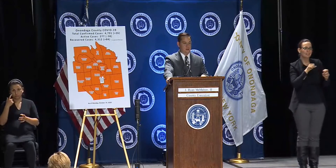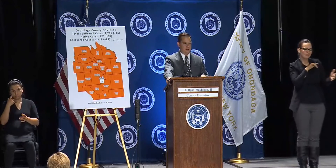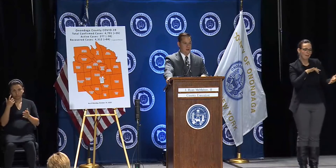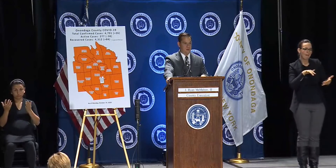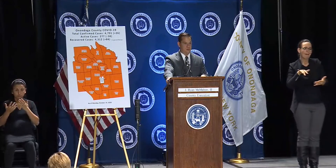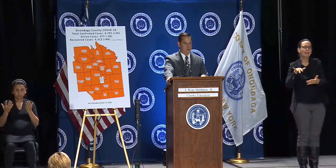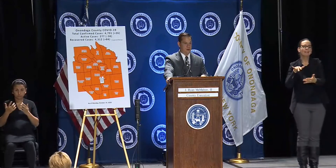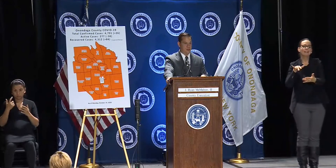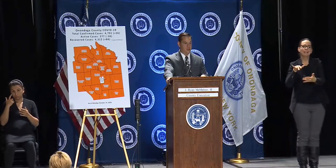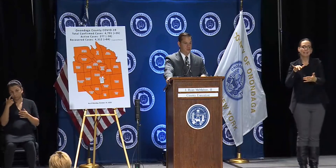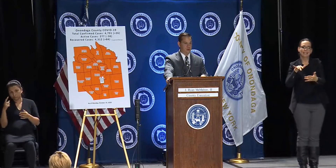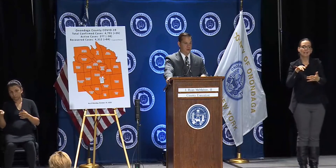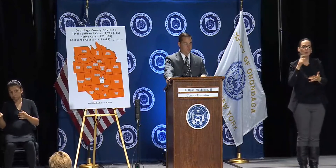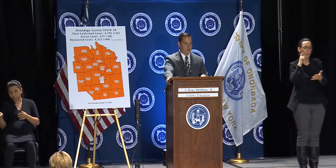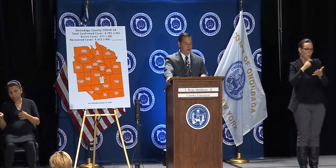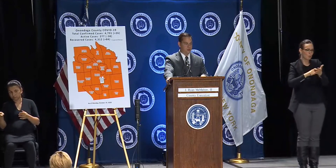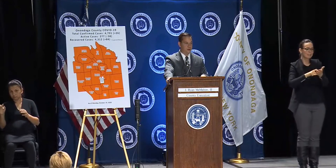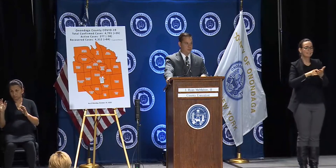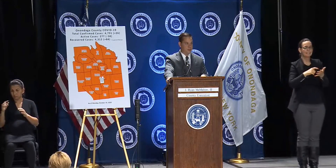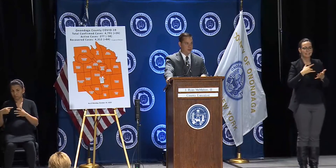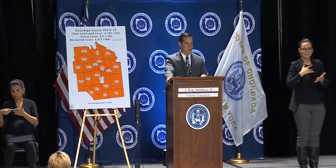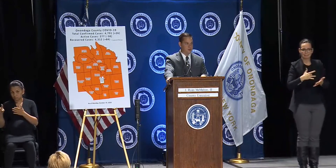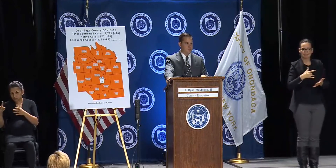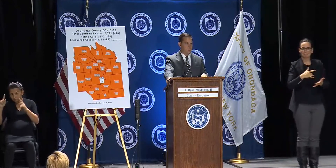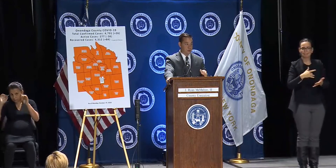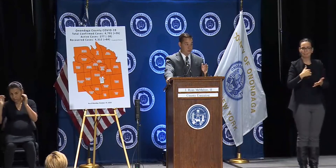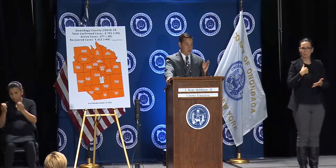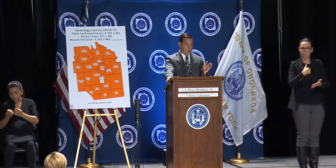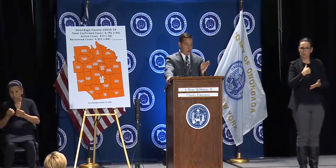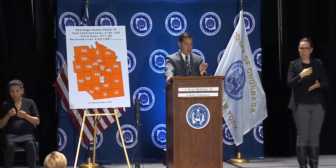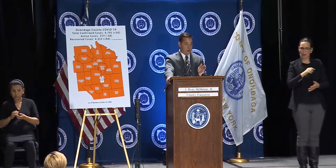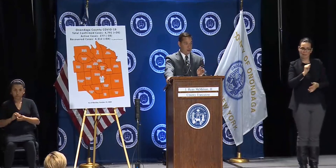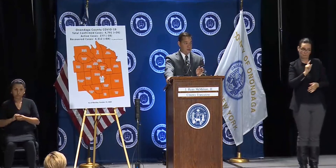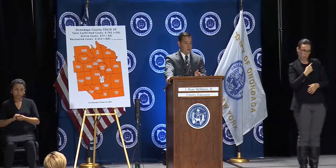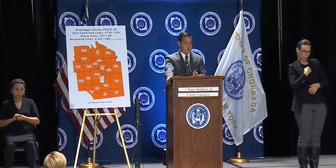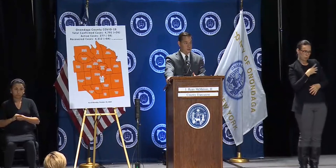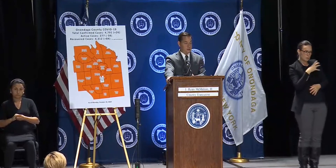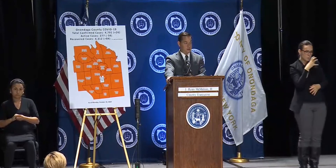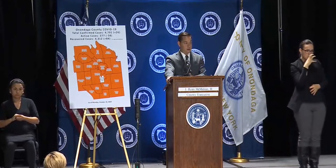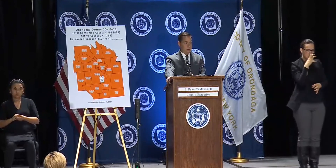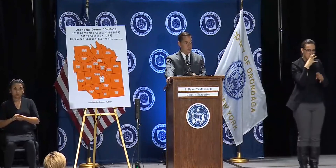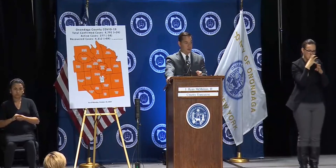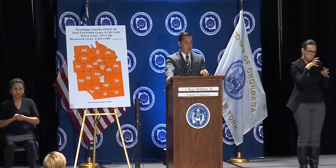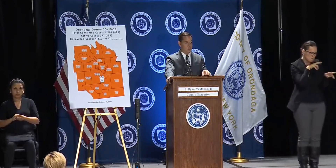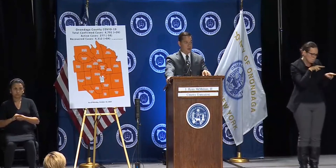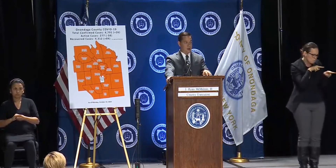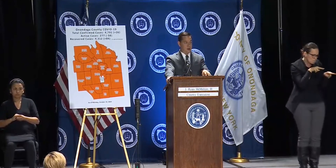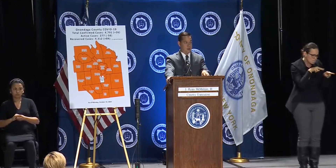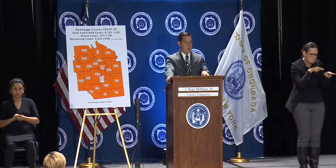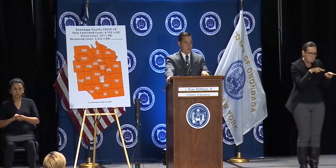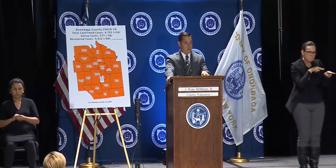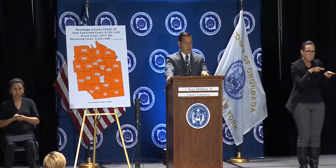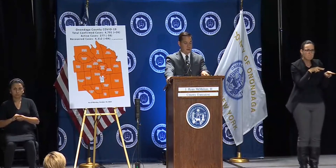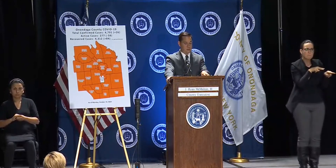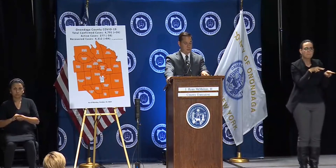quarantined very conservatively in the beginning so that we could study to see how many